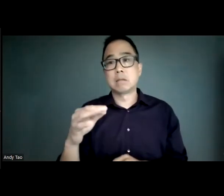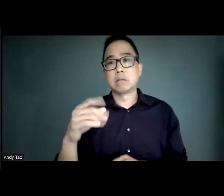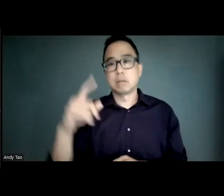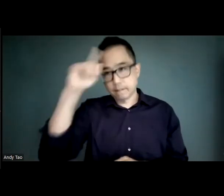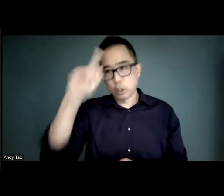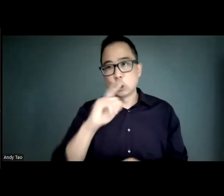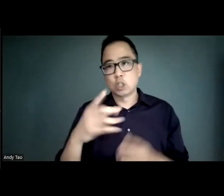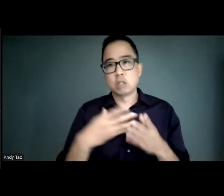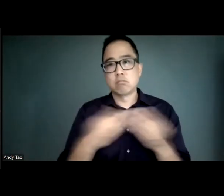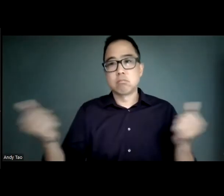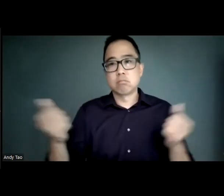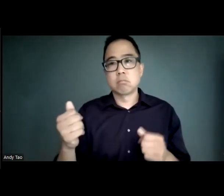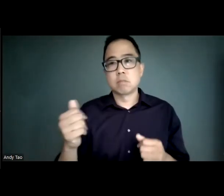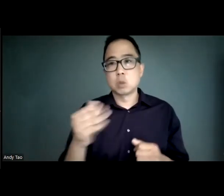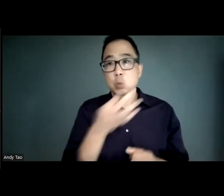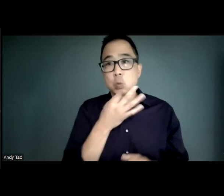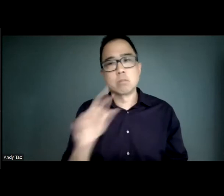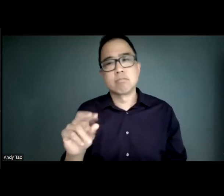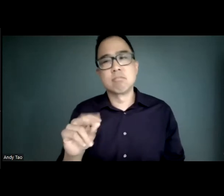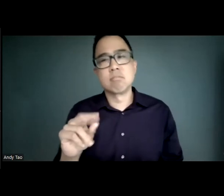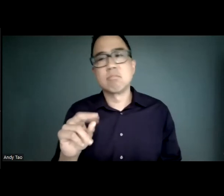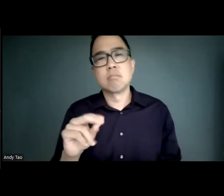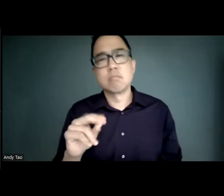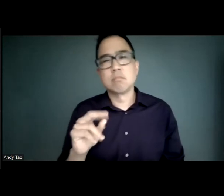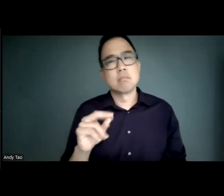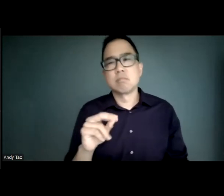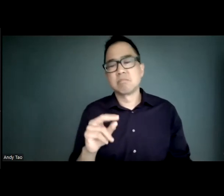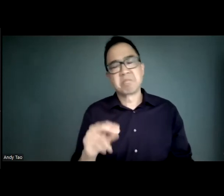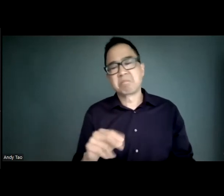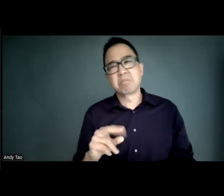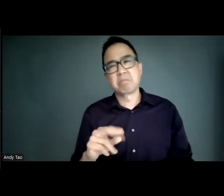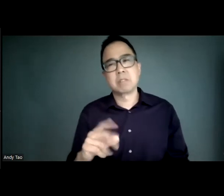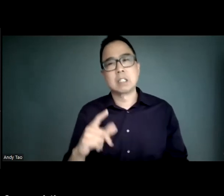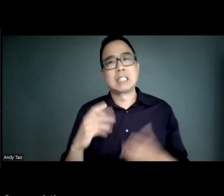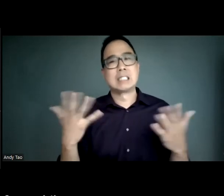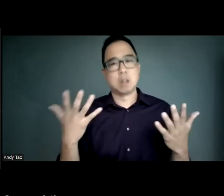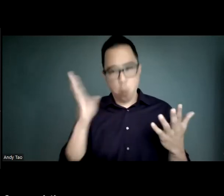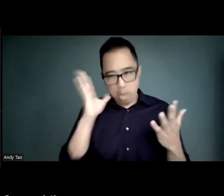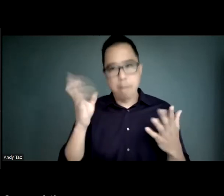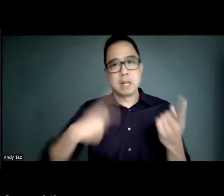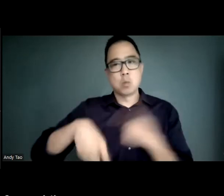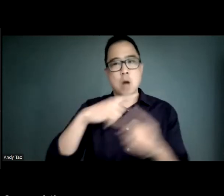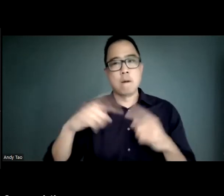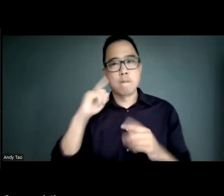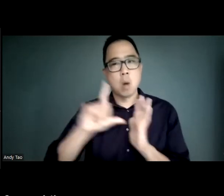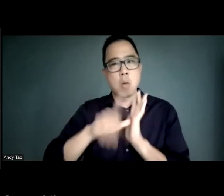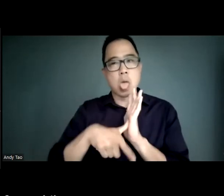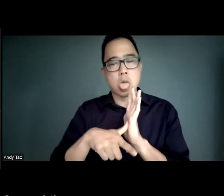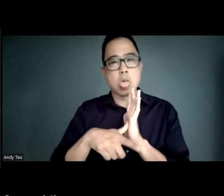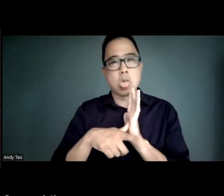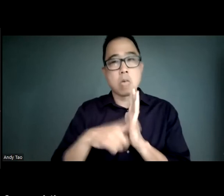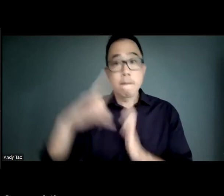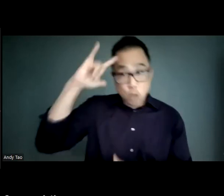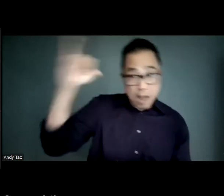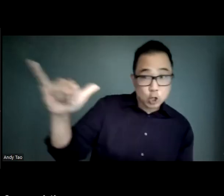First and foremost, COVID-19 is not going away, not going away anytime soon.